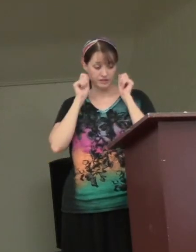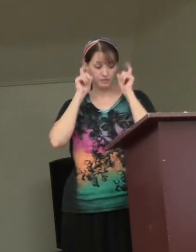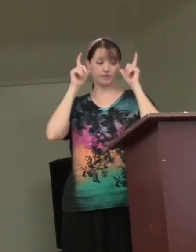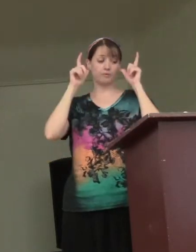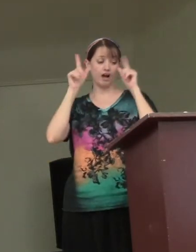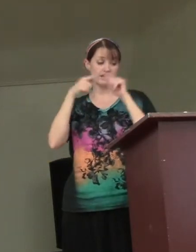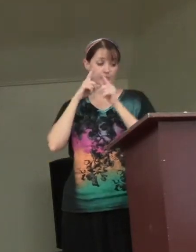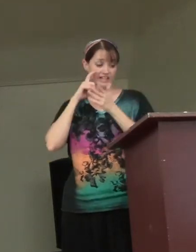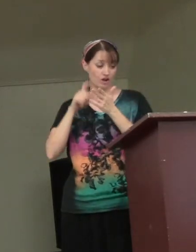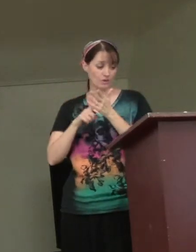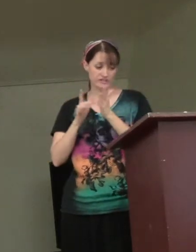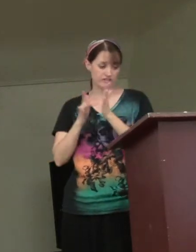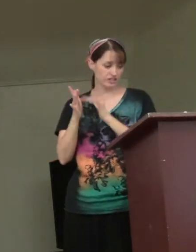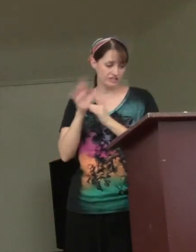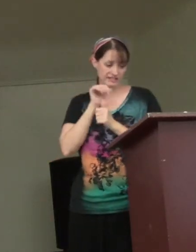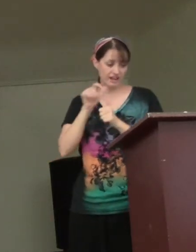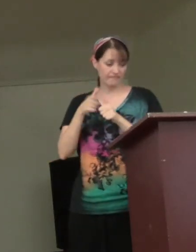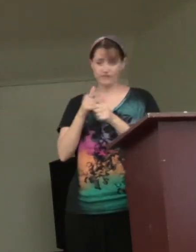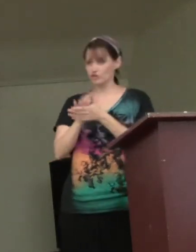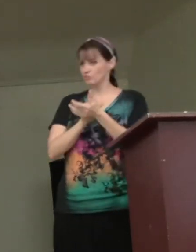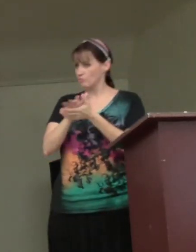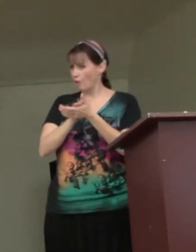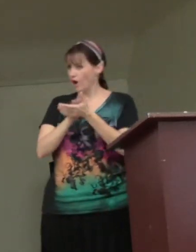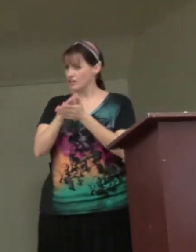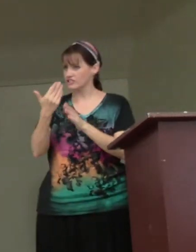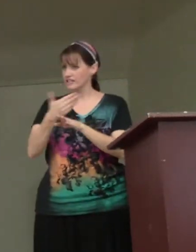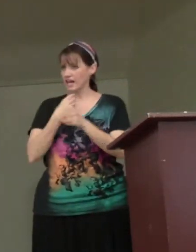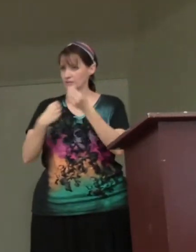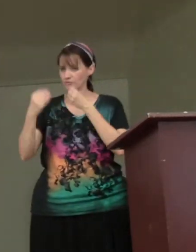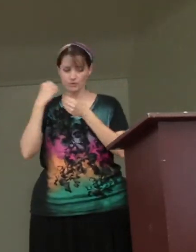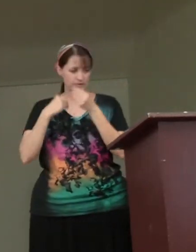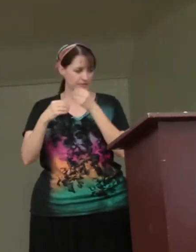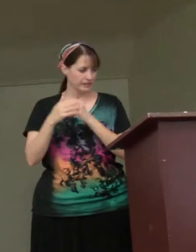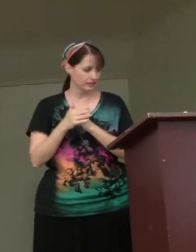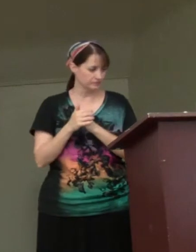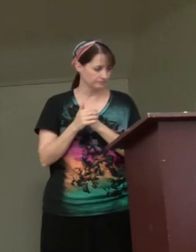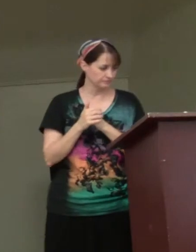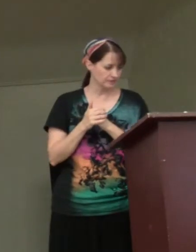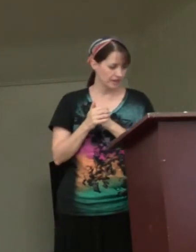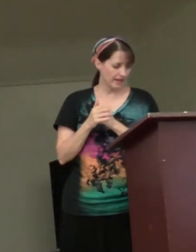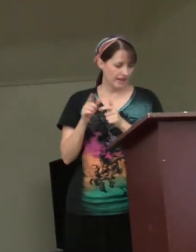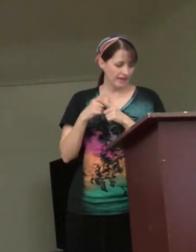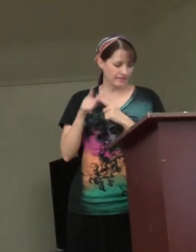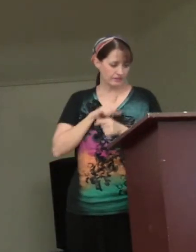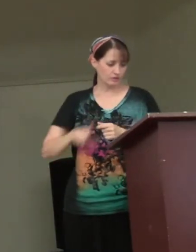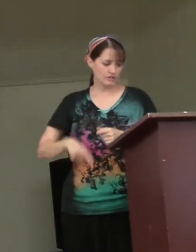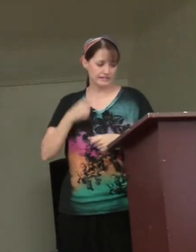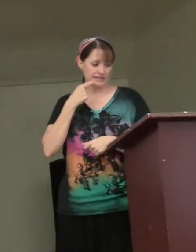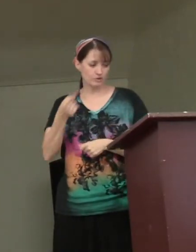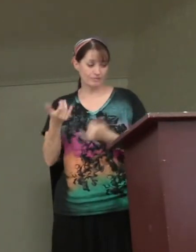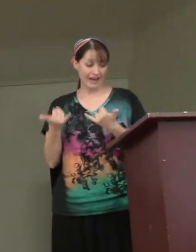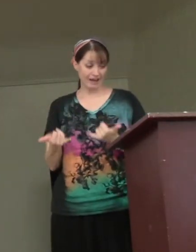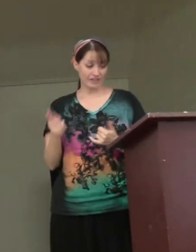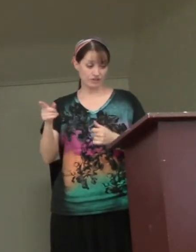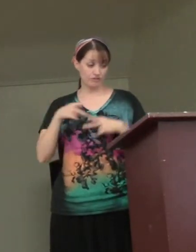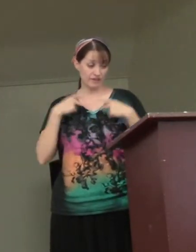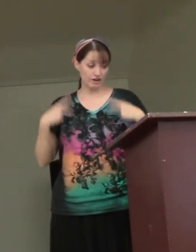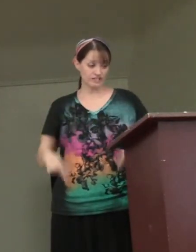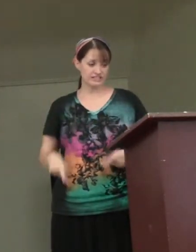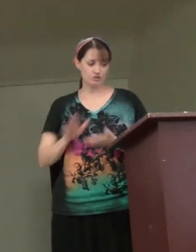was surprised when he noticed that Jesus did not first wash his hands before the meal. Then the Lord said to him, now then, you Pharisees, you